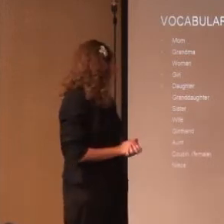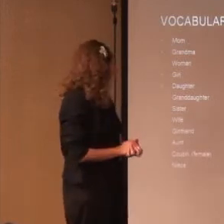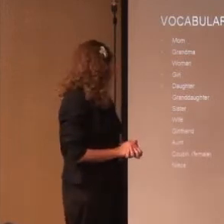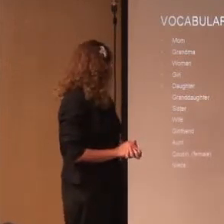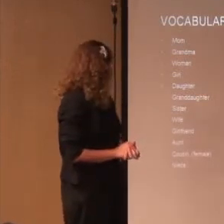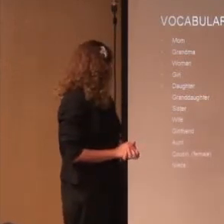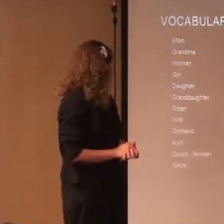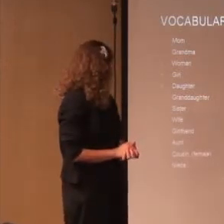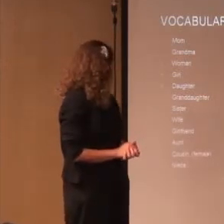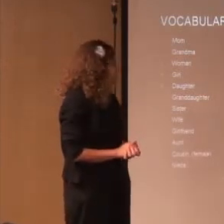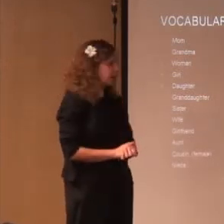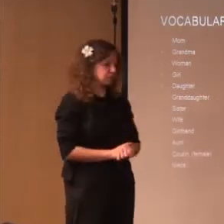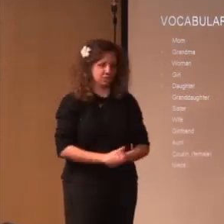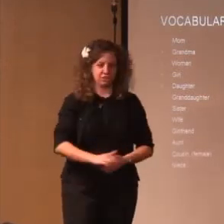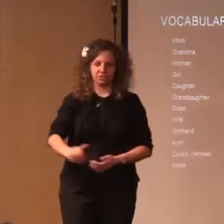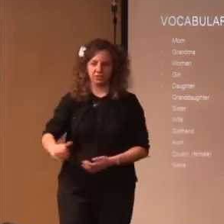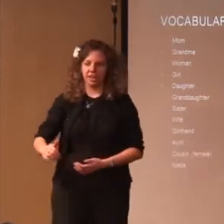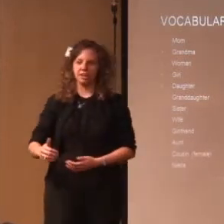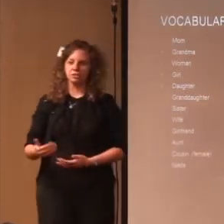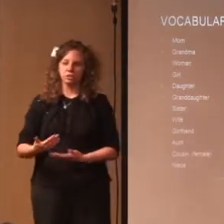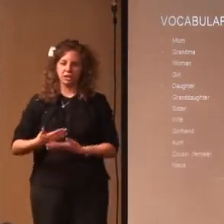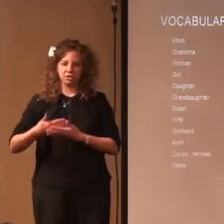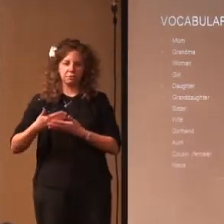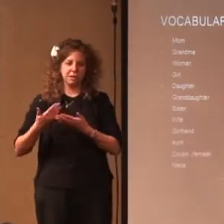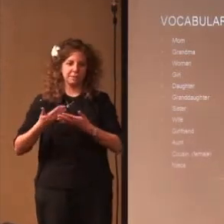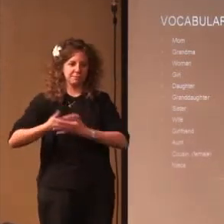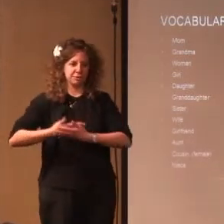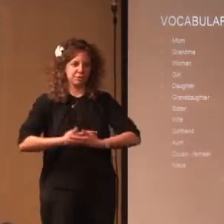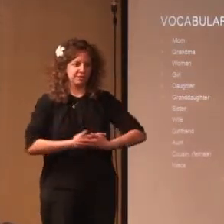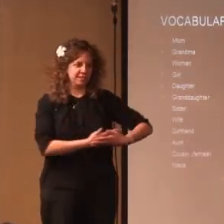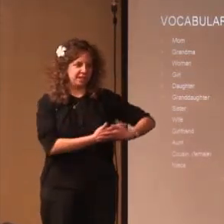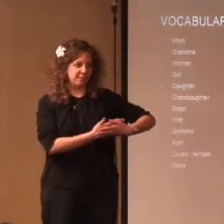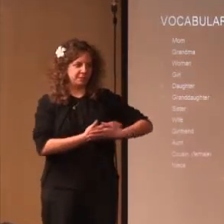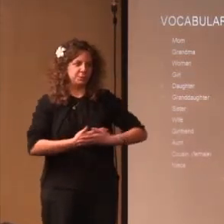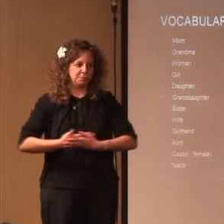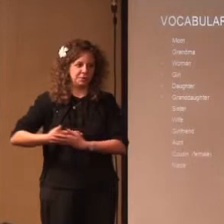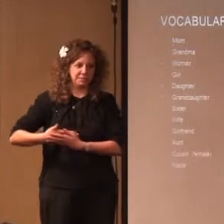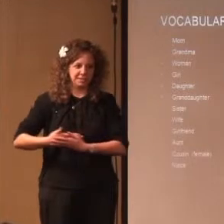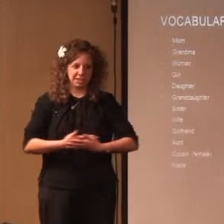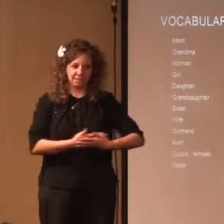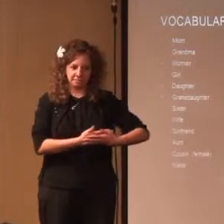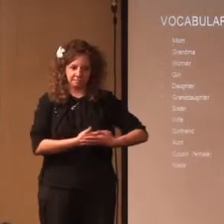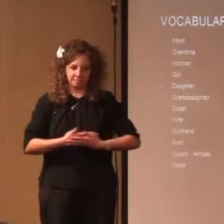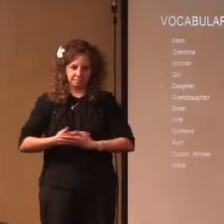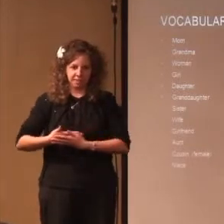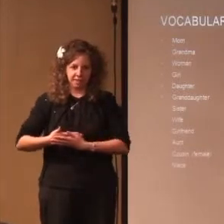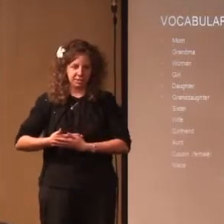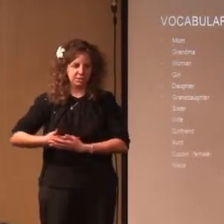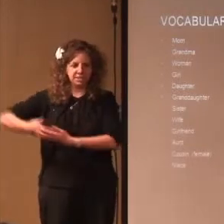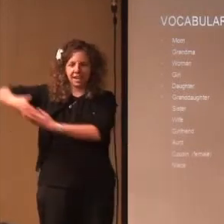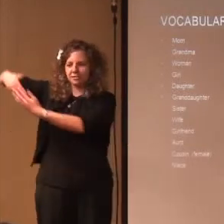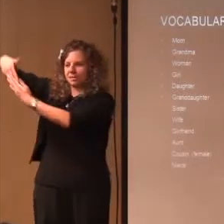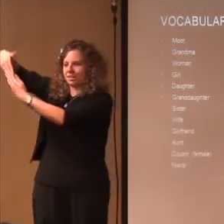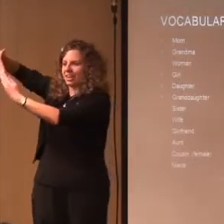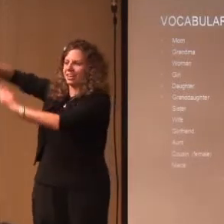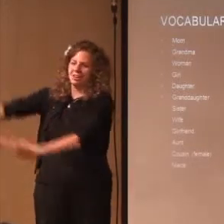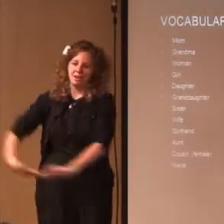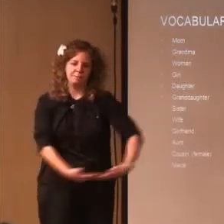and then we have daughter, okay? So you guys know baby, I'm sure you've seen that one. So baby's here, okay? So it doesn't have to be like a